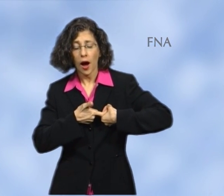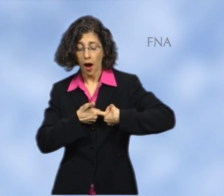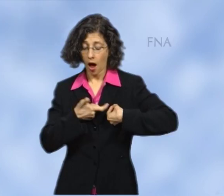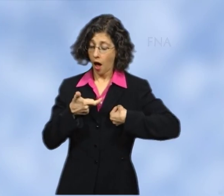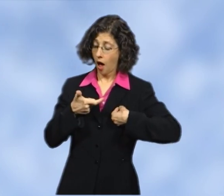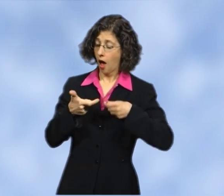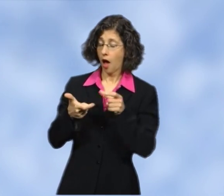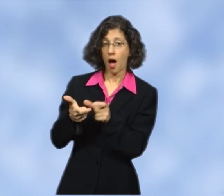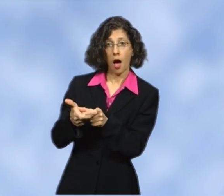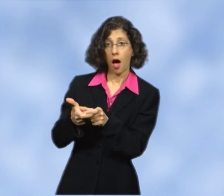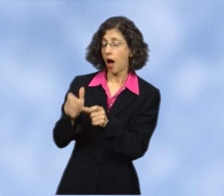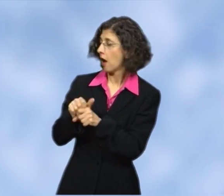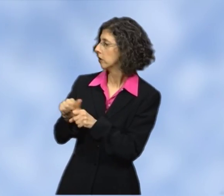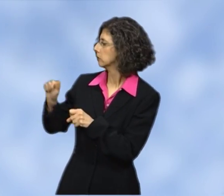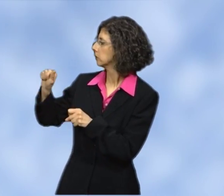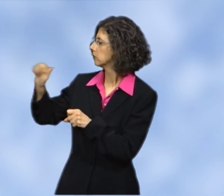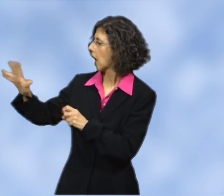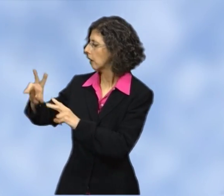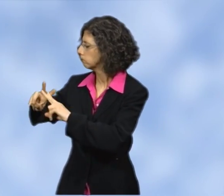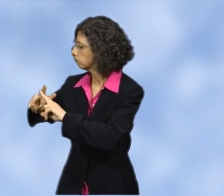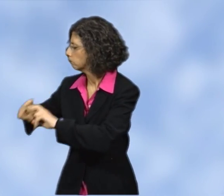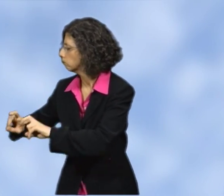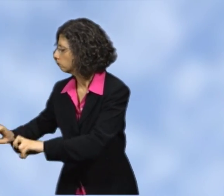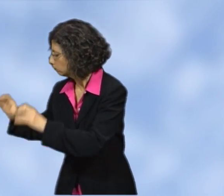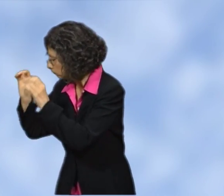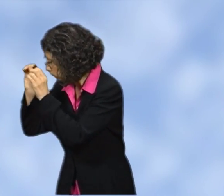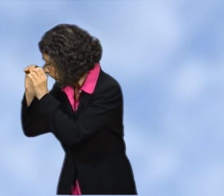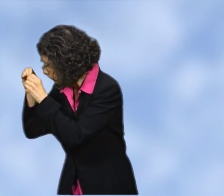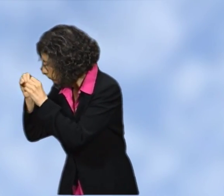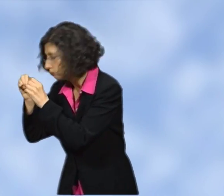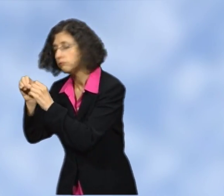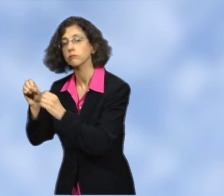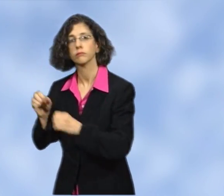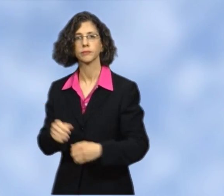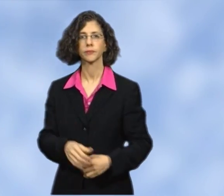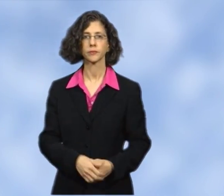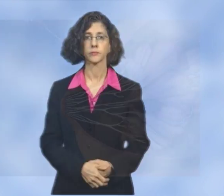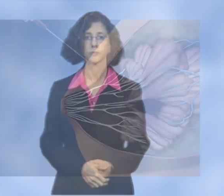into a syringe, which is sent to the pathologist to look for cancer.